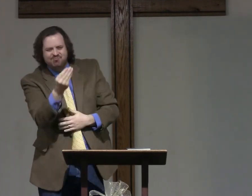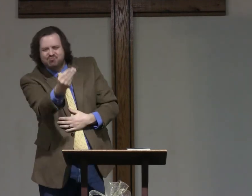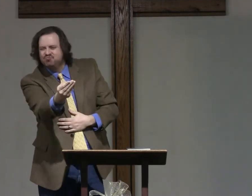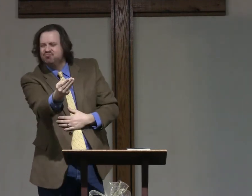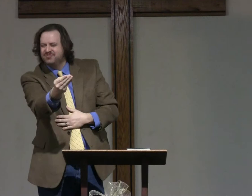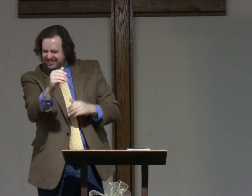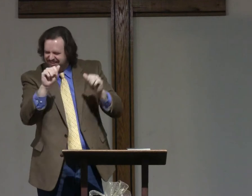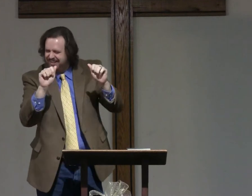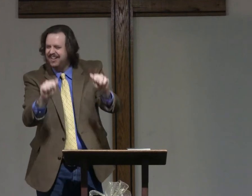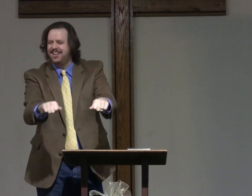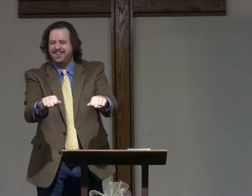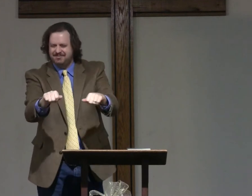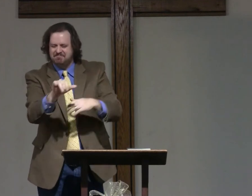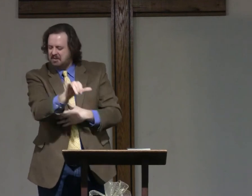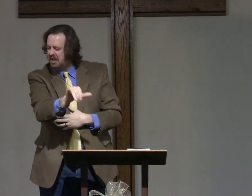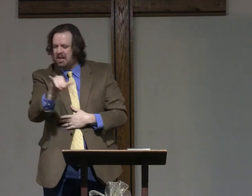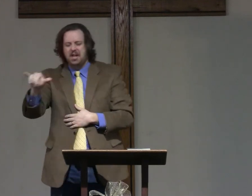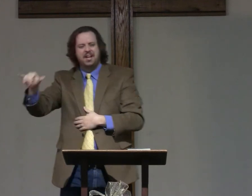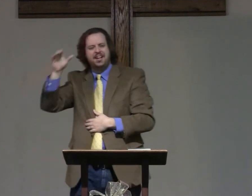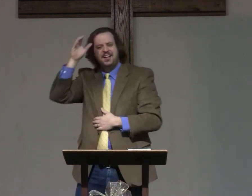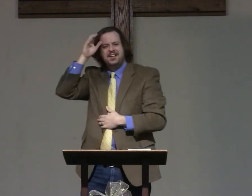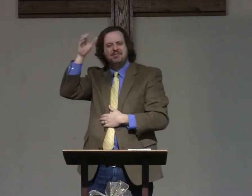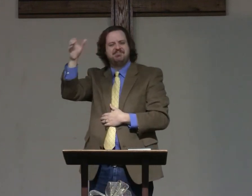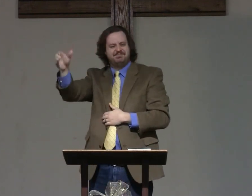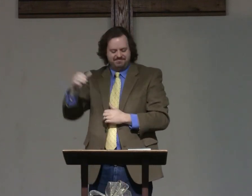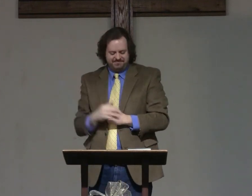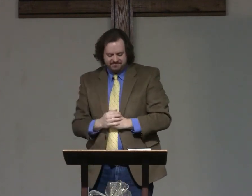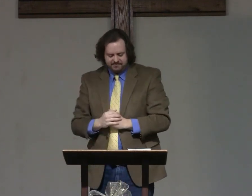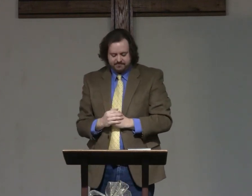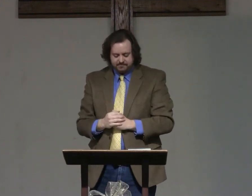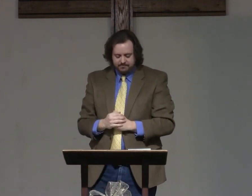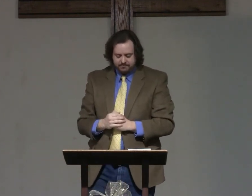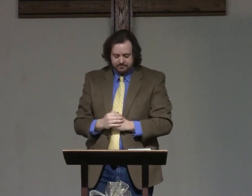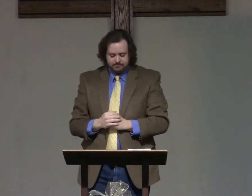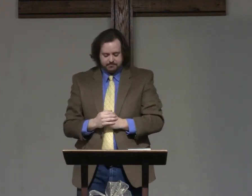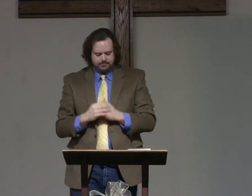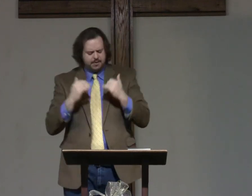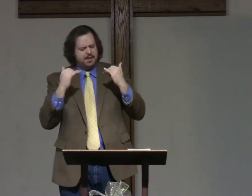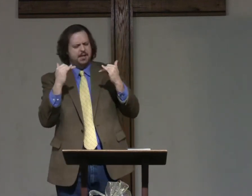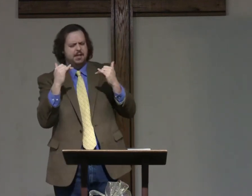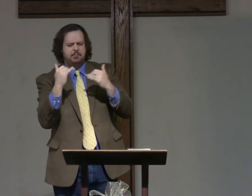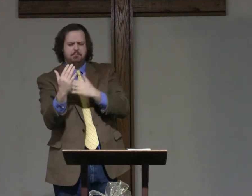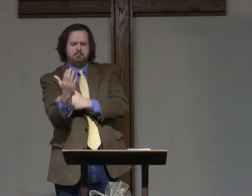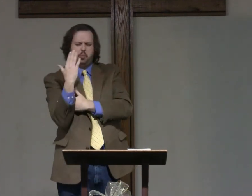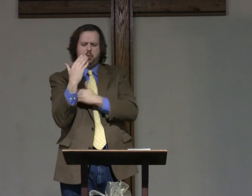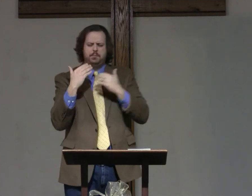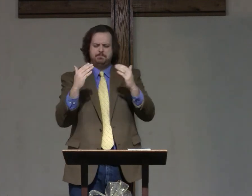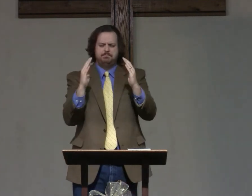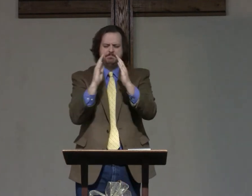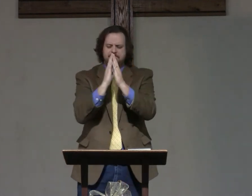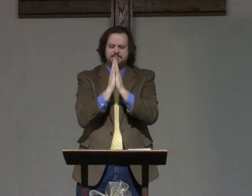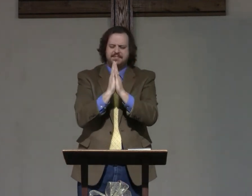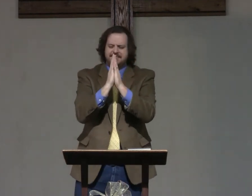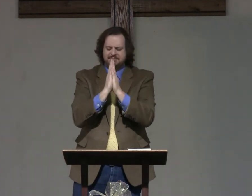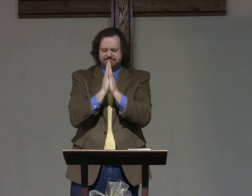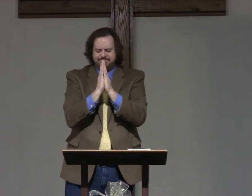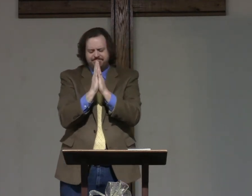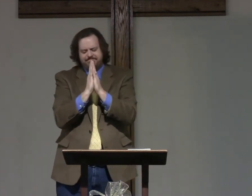give them some extra money. Also, the same concept is what God gave us. So this morning, let's